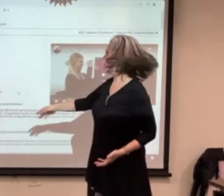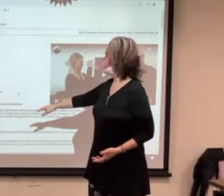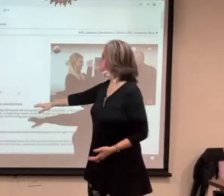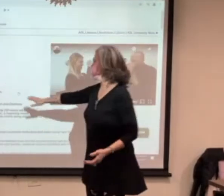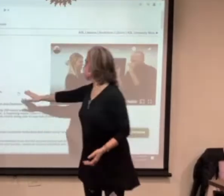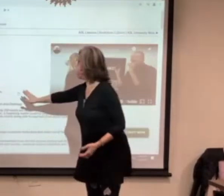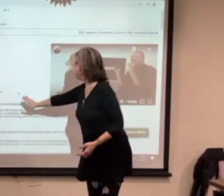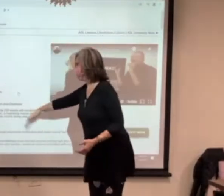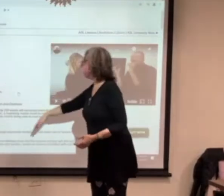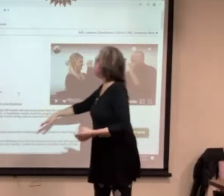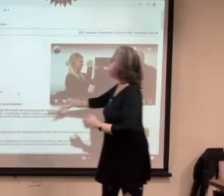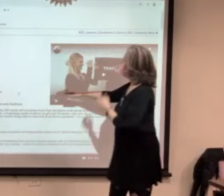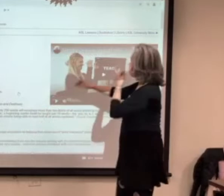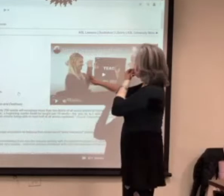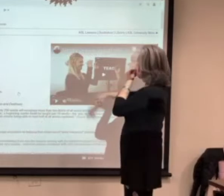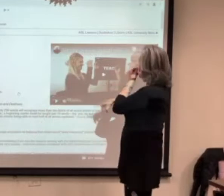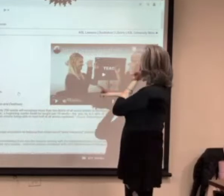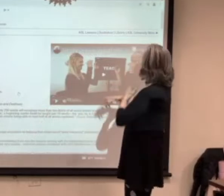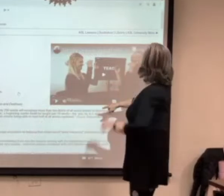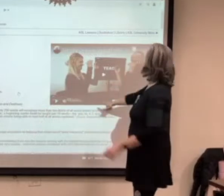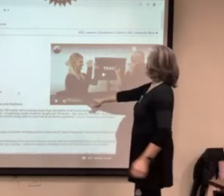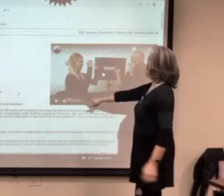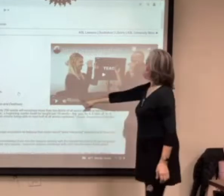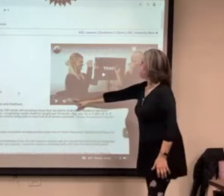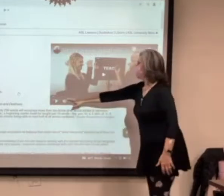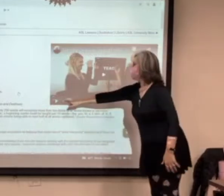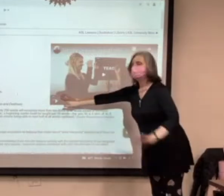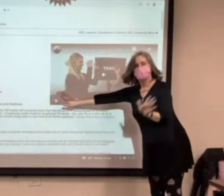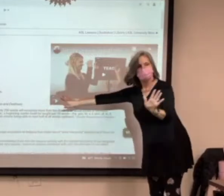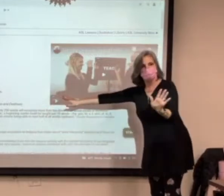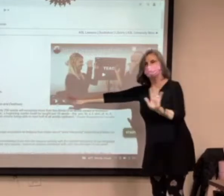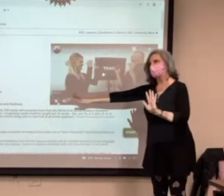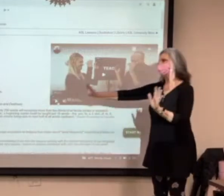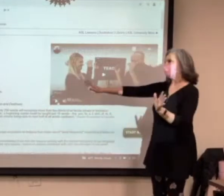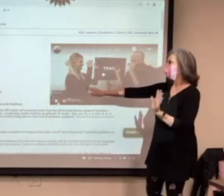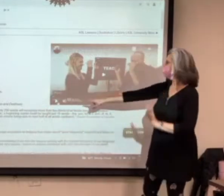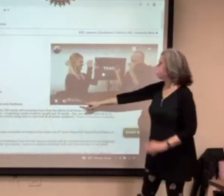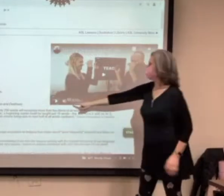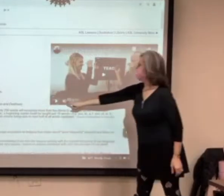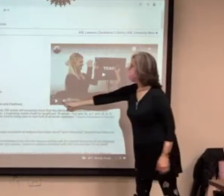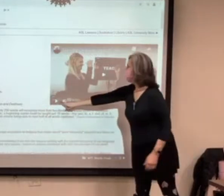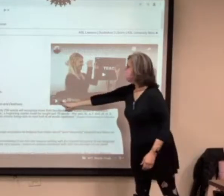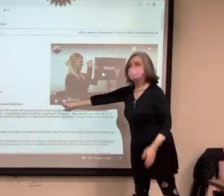and basically explains it. So if you go scroll, if we're not going to hit play, but I just want you to see it. If you